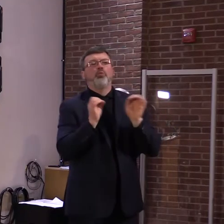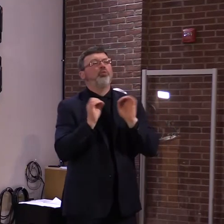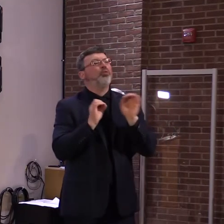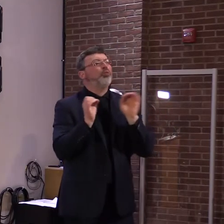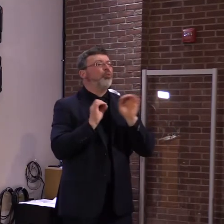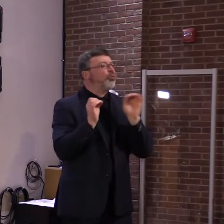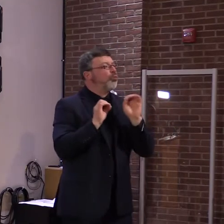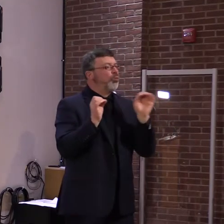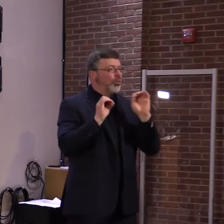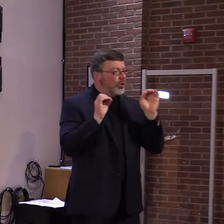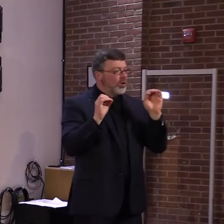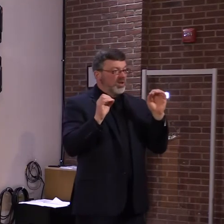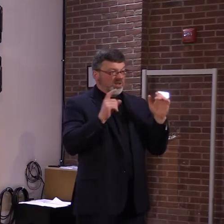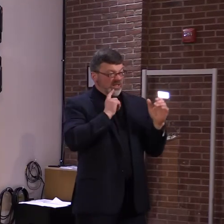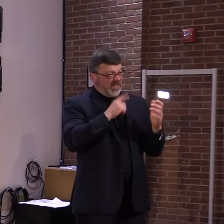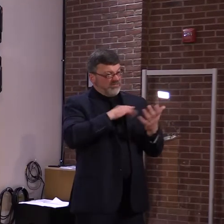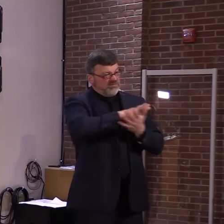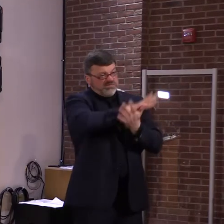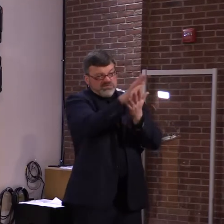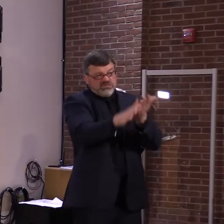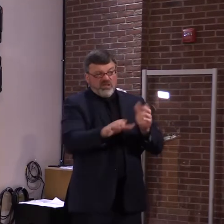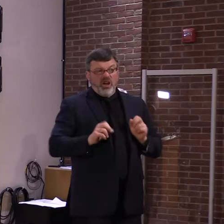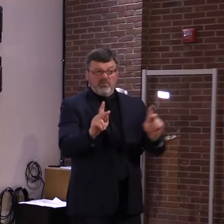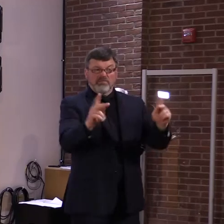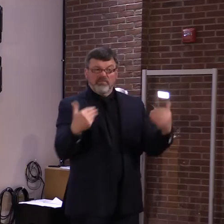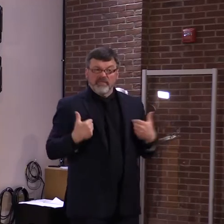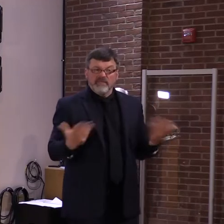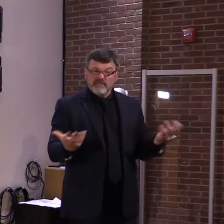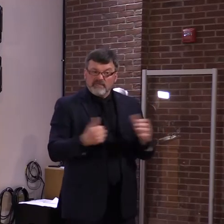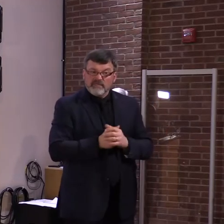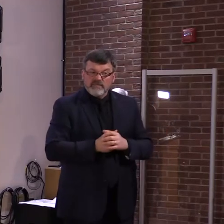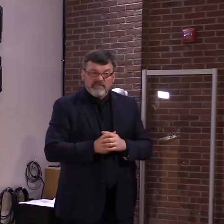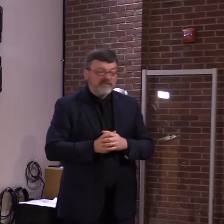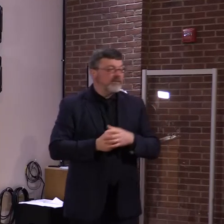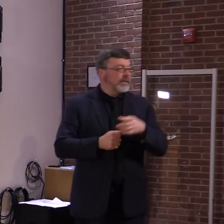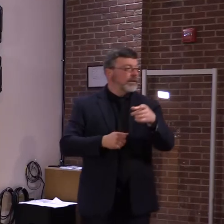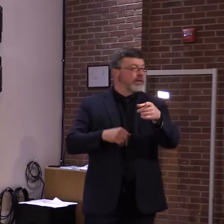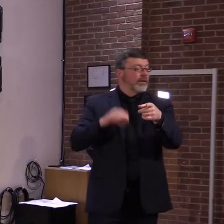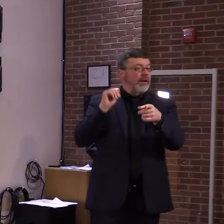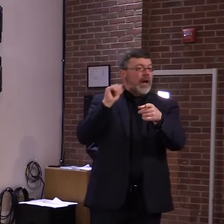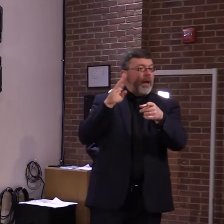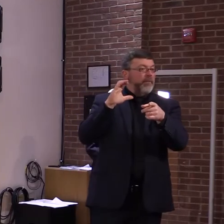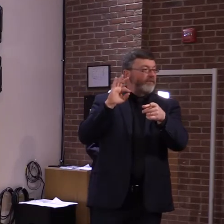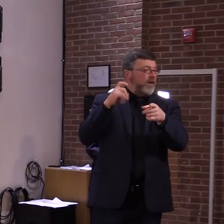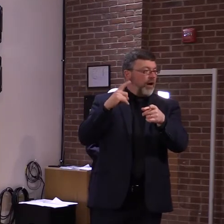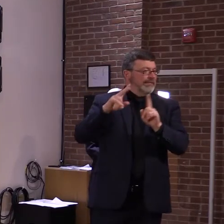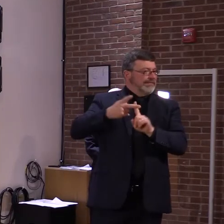months. The various communities, I'm thinking Barrie,